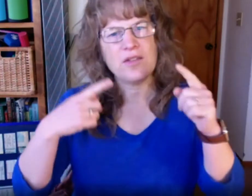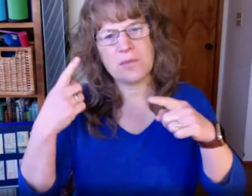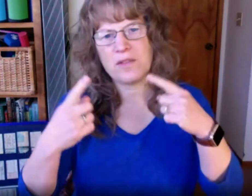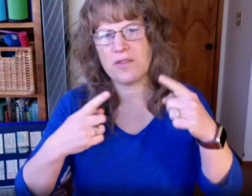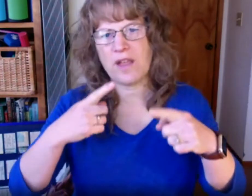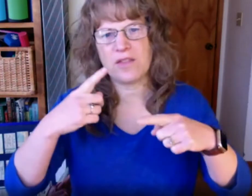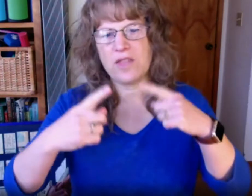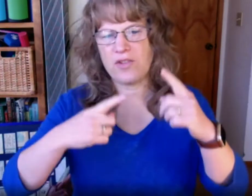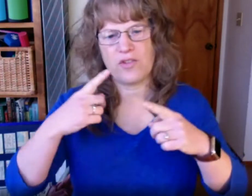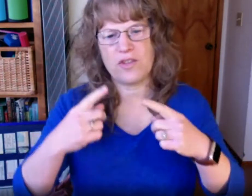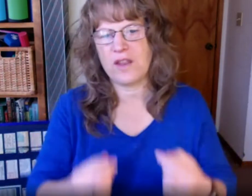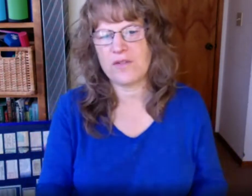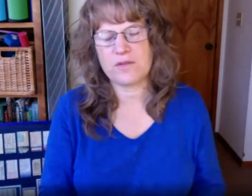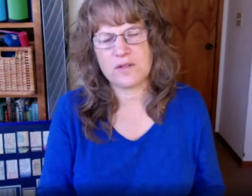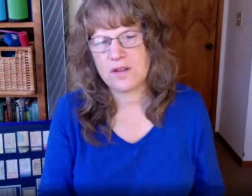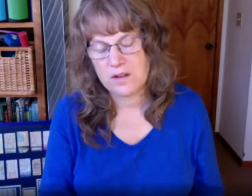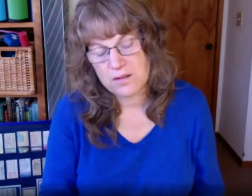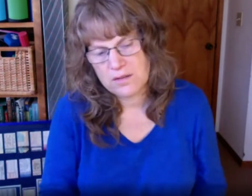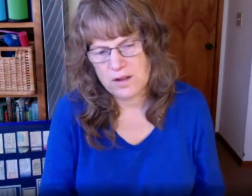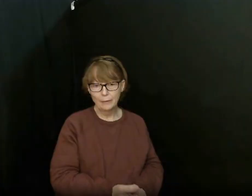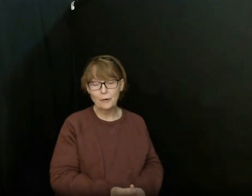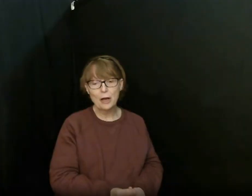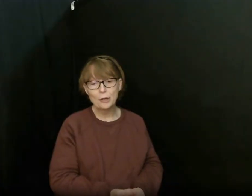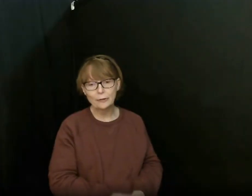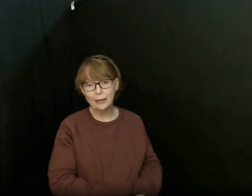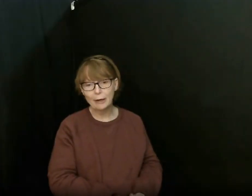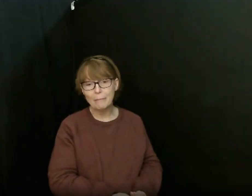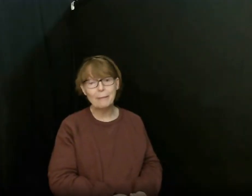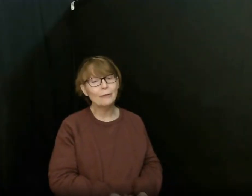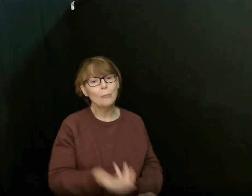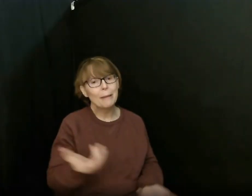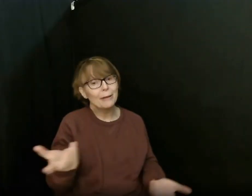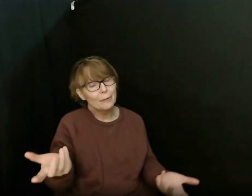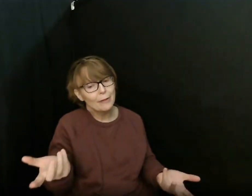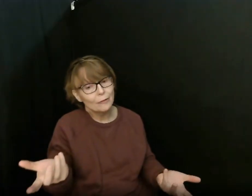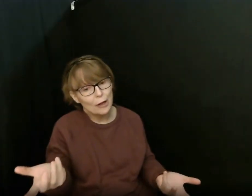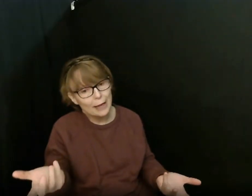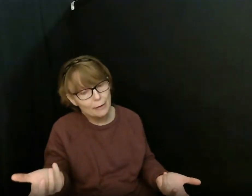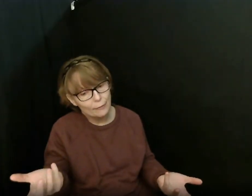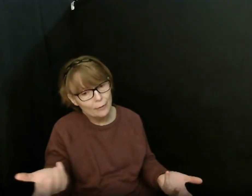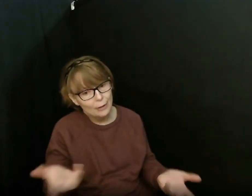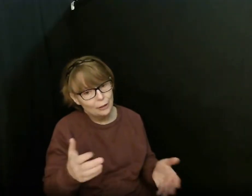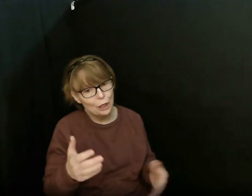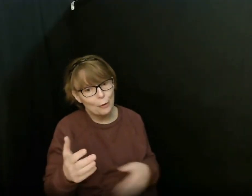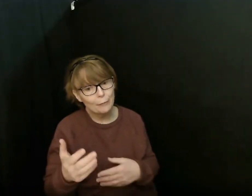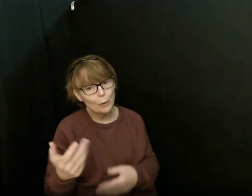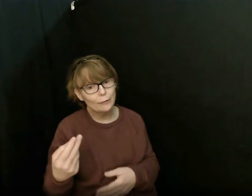me that just she's never. Anyways, They're not using it at all. Maybe it's something that's gone out of. It was